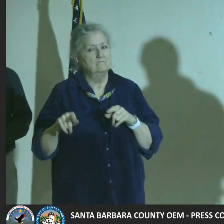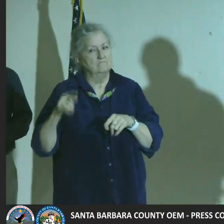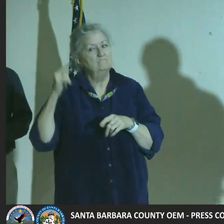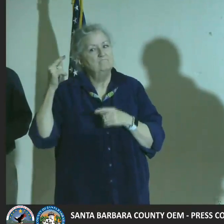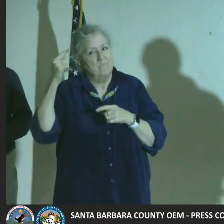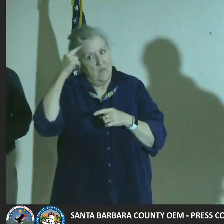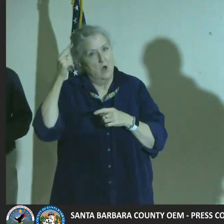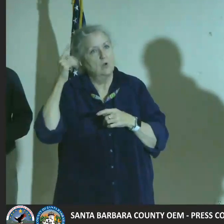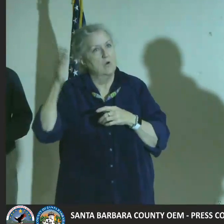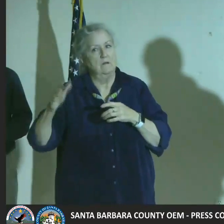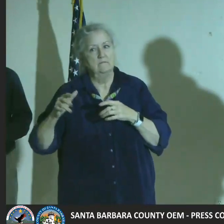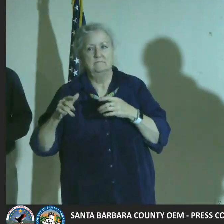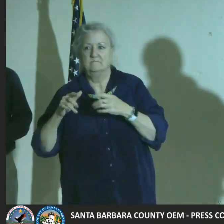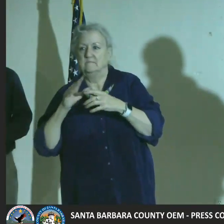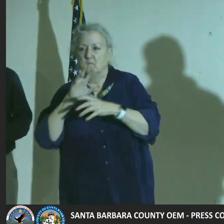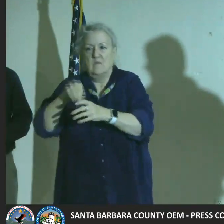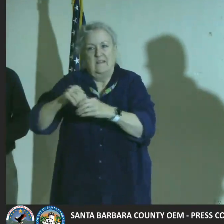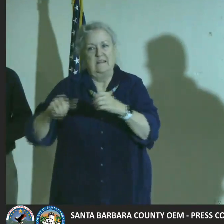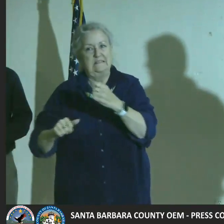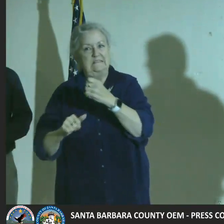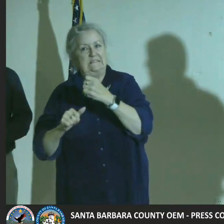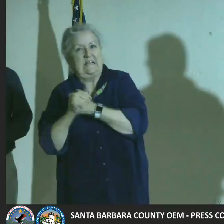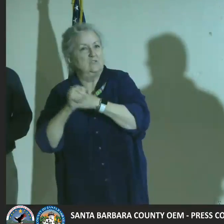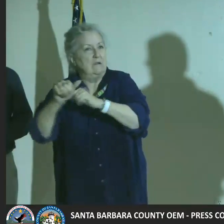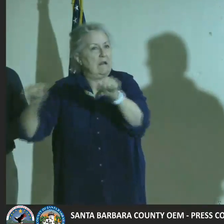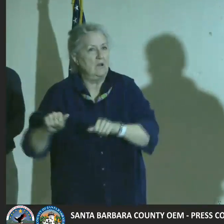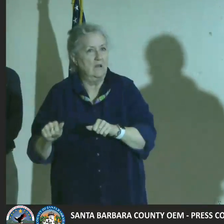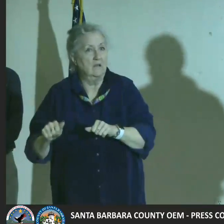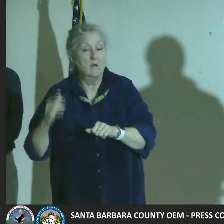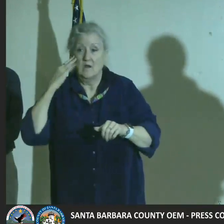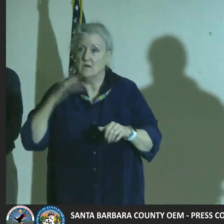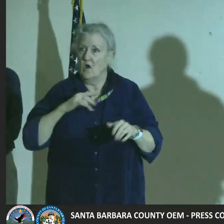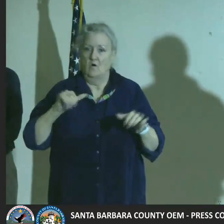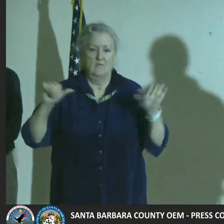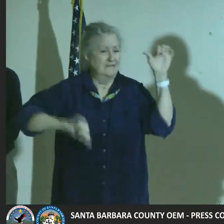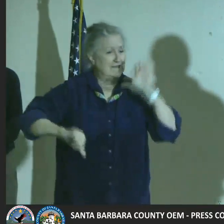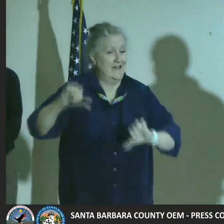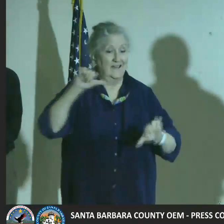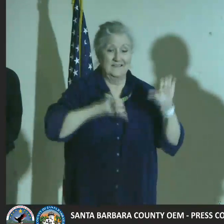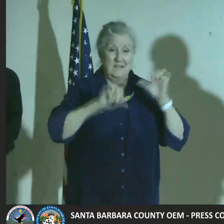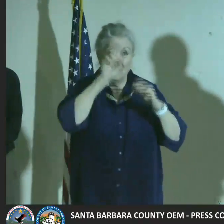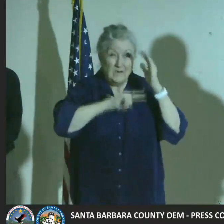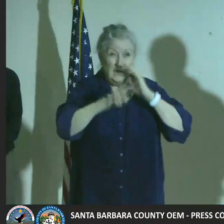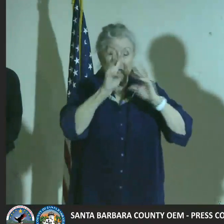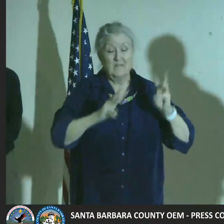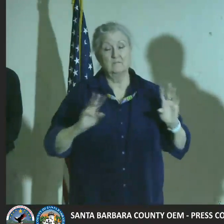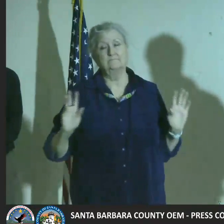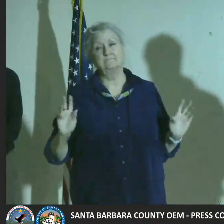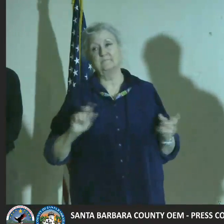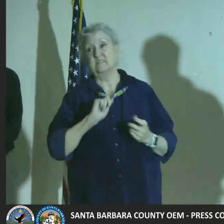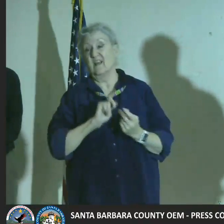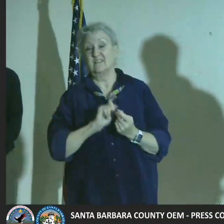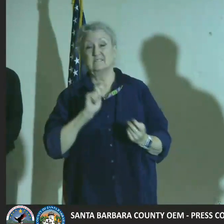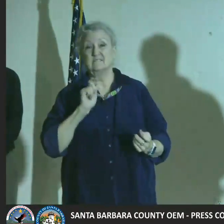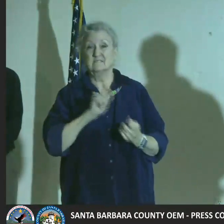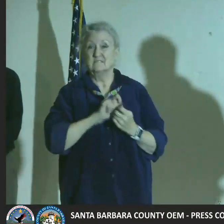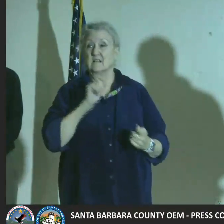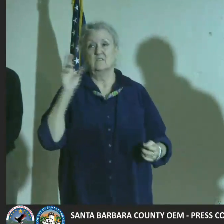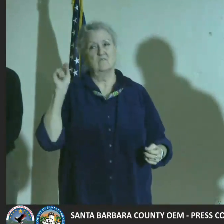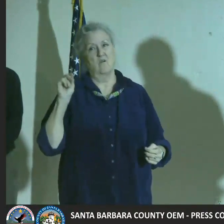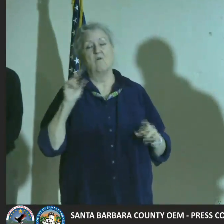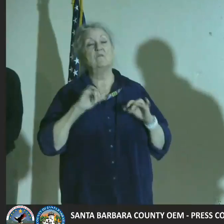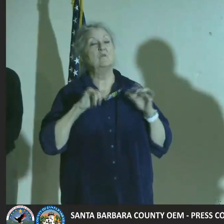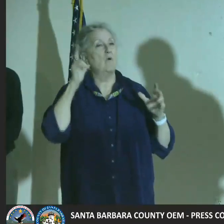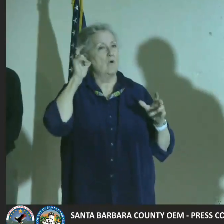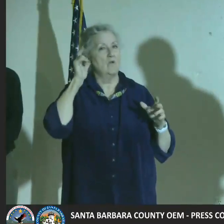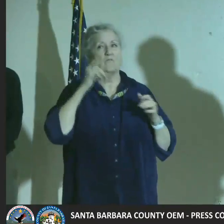way. We know that the science of predicting the weather is inexact. You've